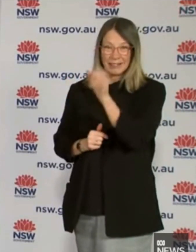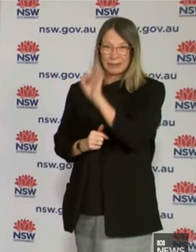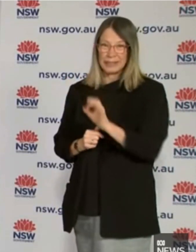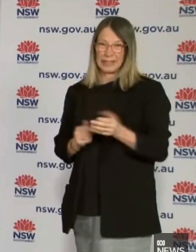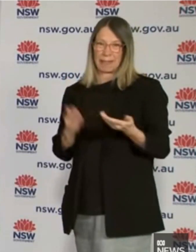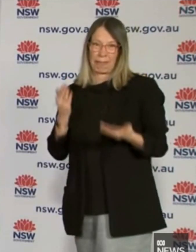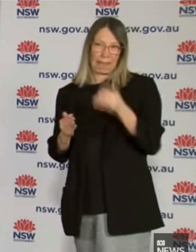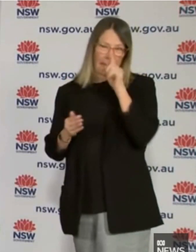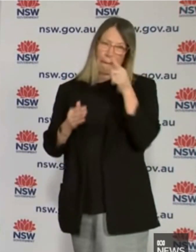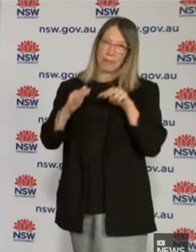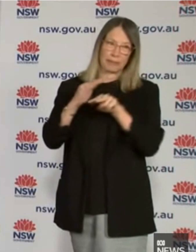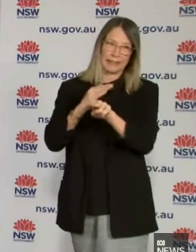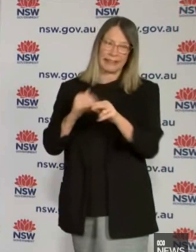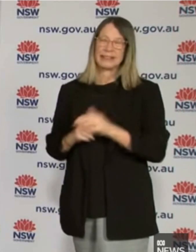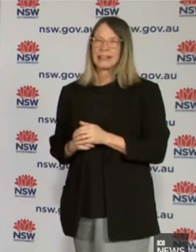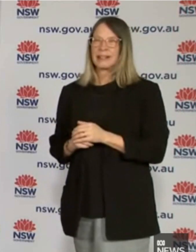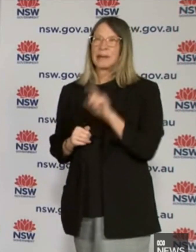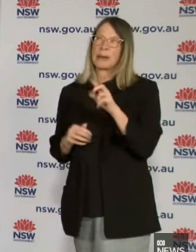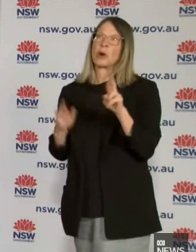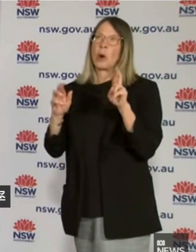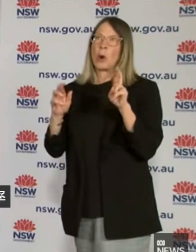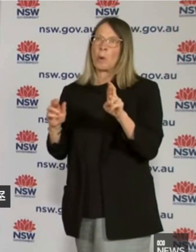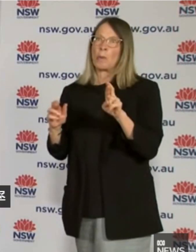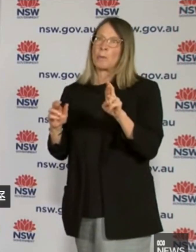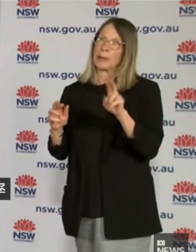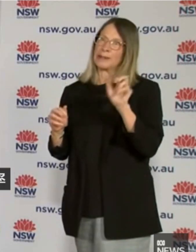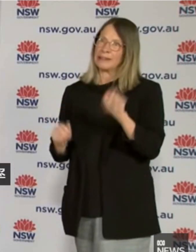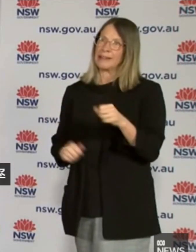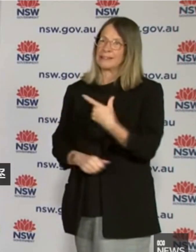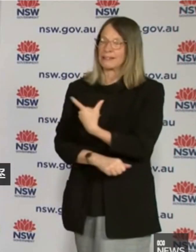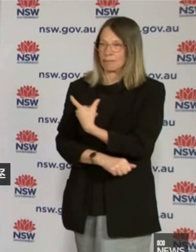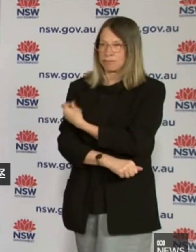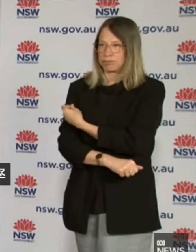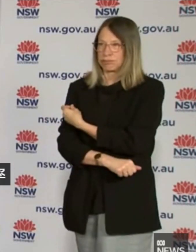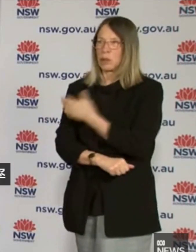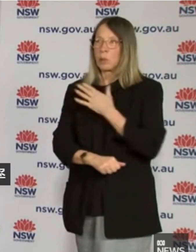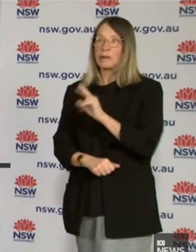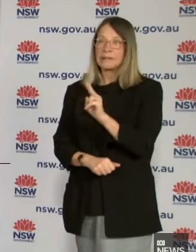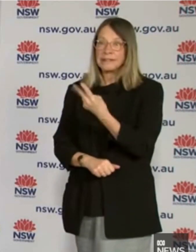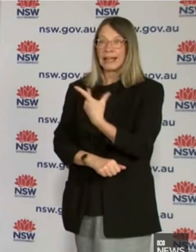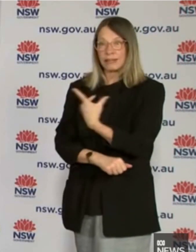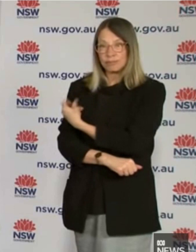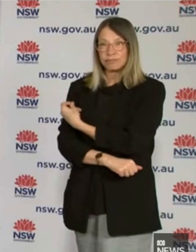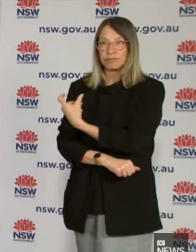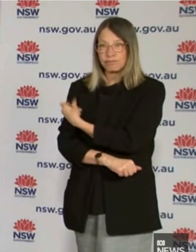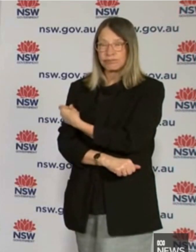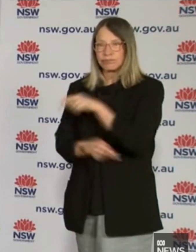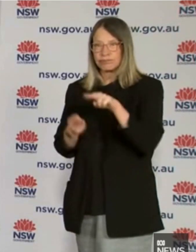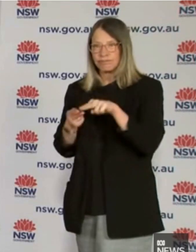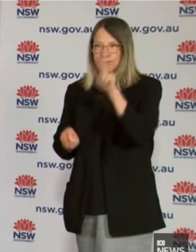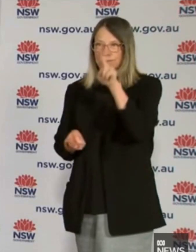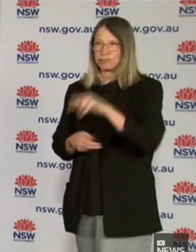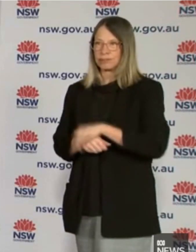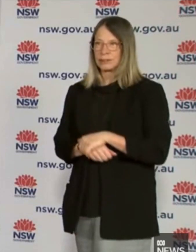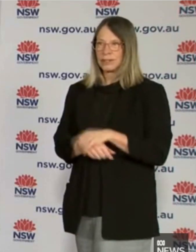we're hopeful that we just want to see those vaccination rates increase, both for second dose to get us to that double dose target, but also for